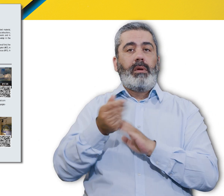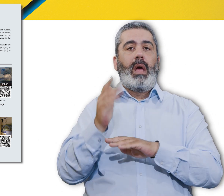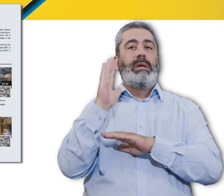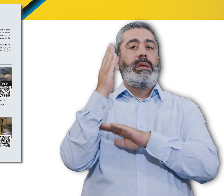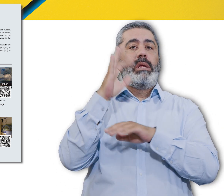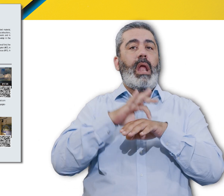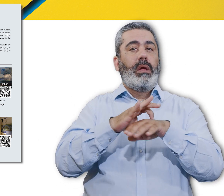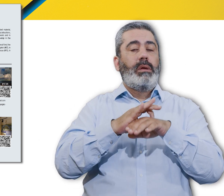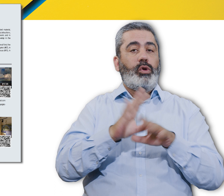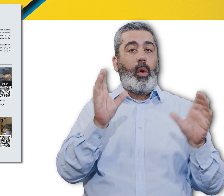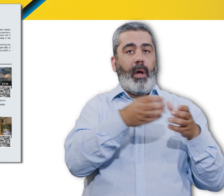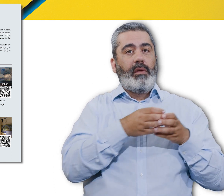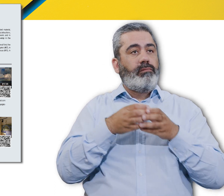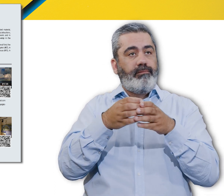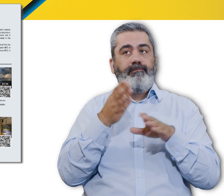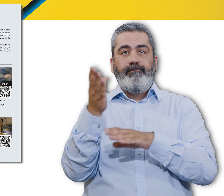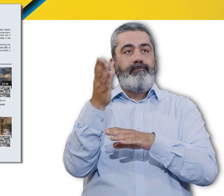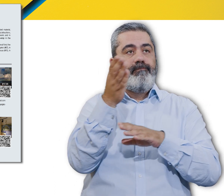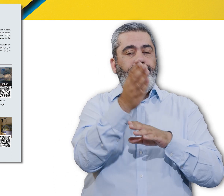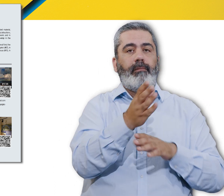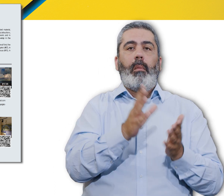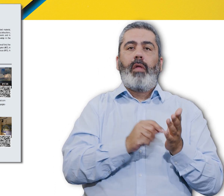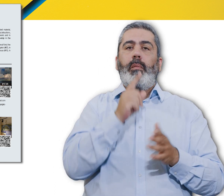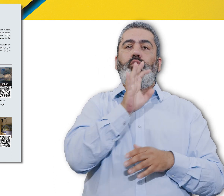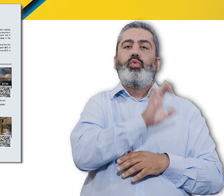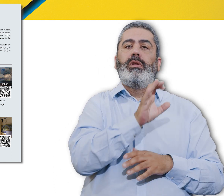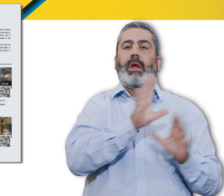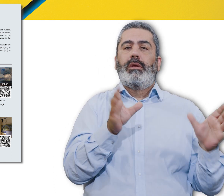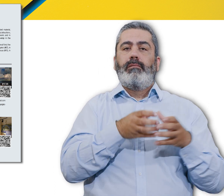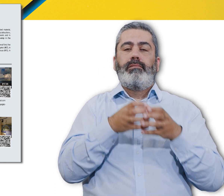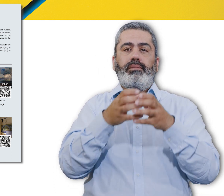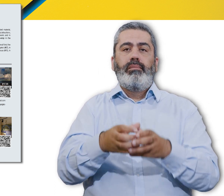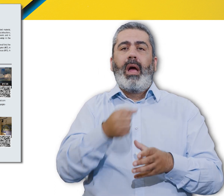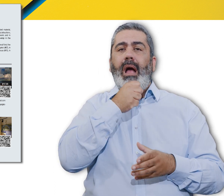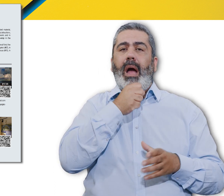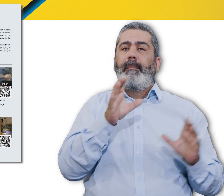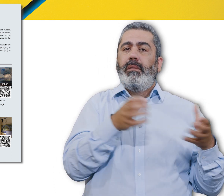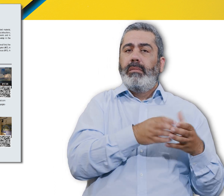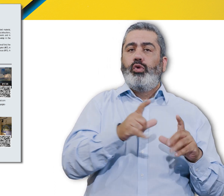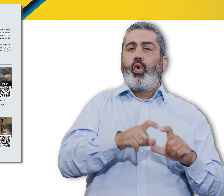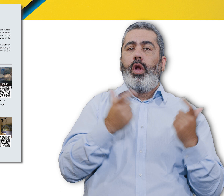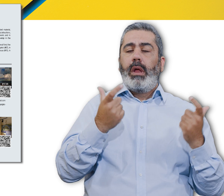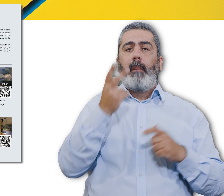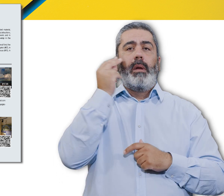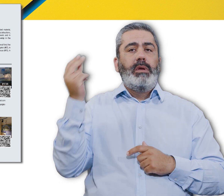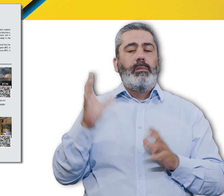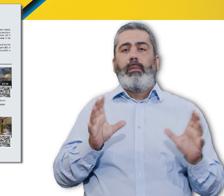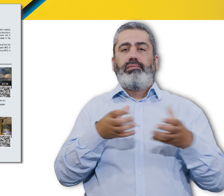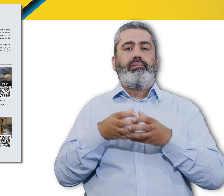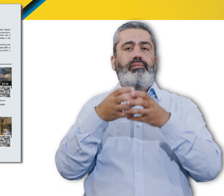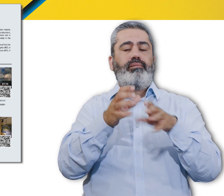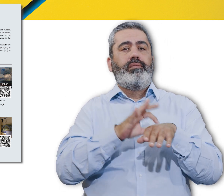universities, etc., are also carried out. Their visitors are supplied with free printed material, informed, depending on their interests,